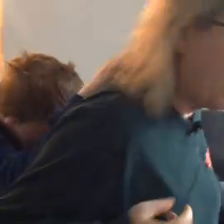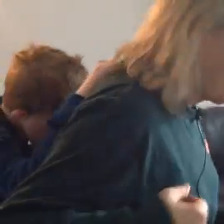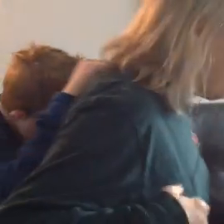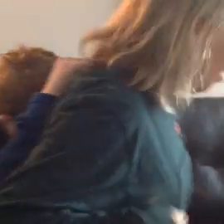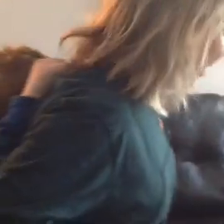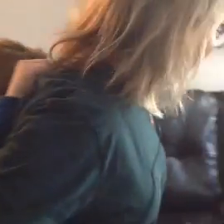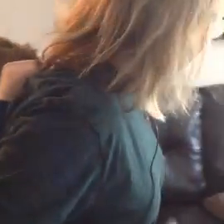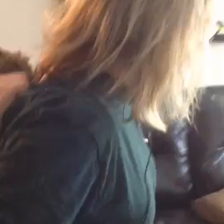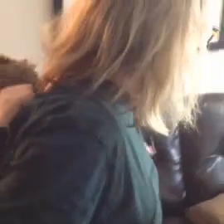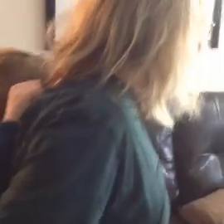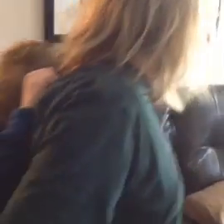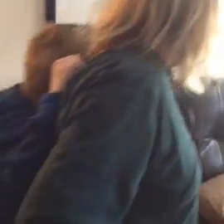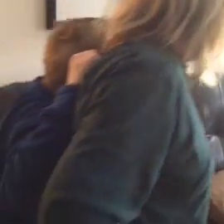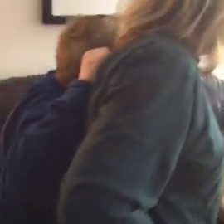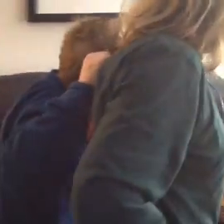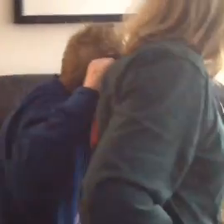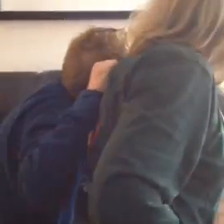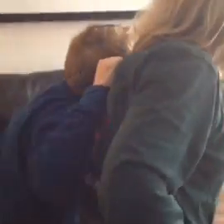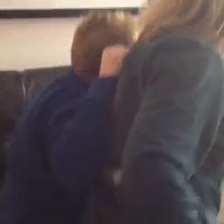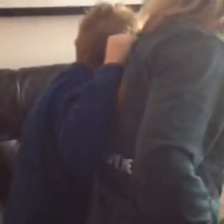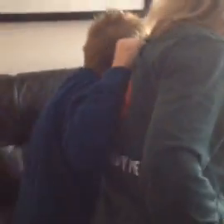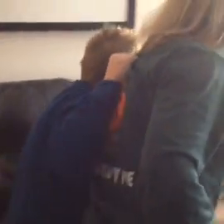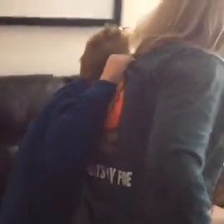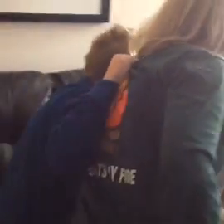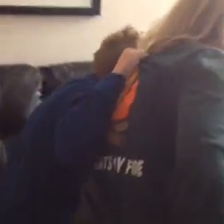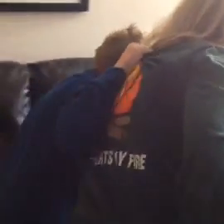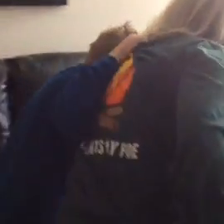down and hopefully get comfortable. Here you go, buddy.